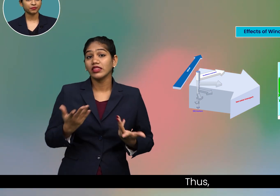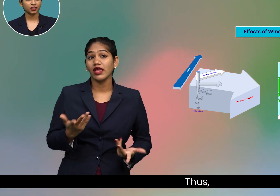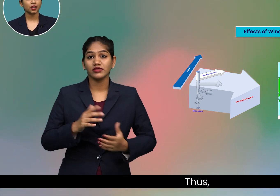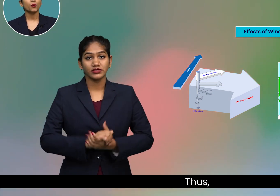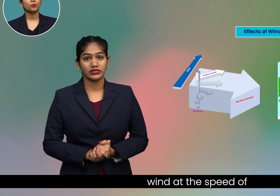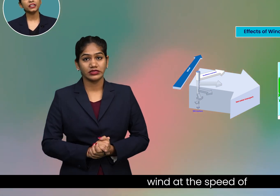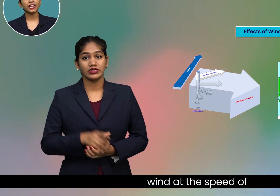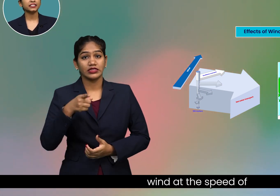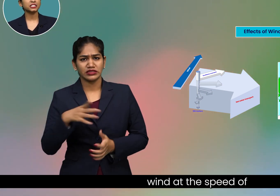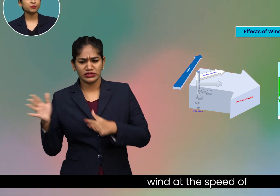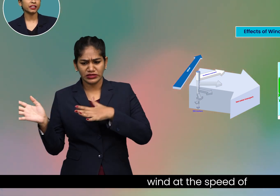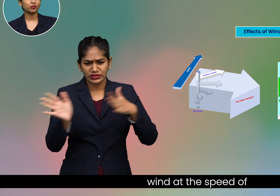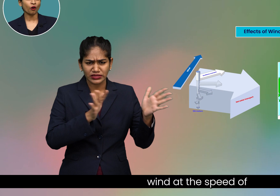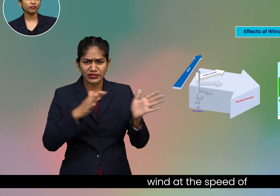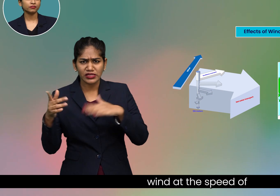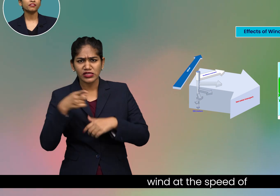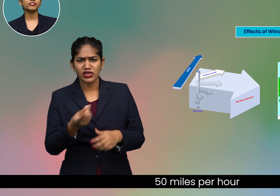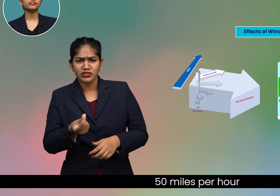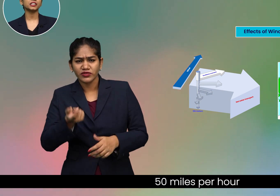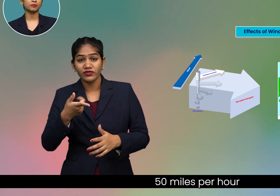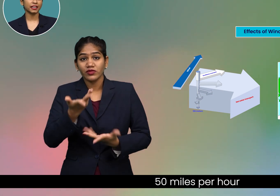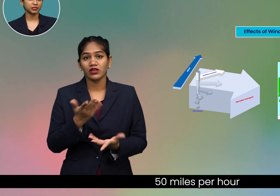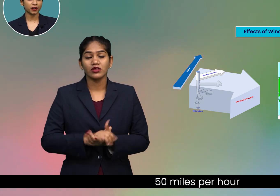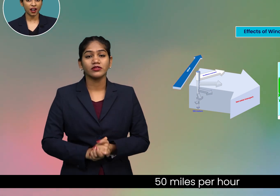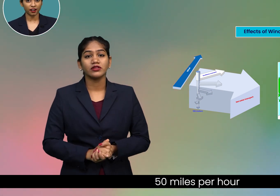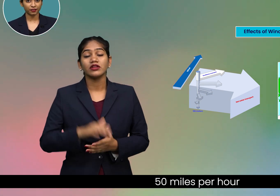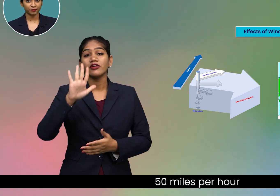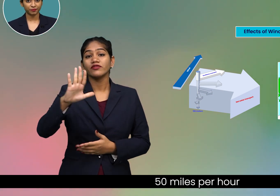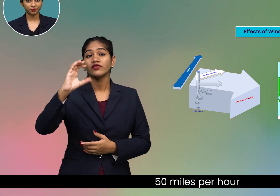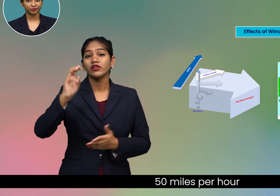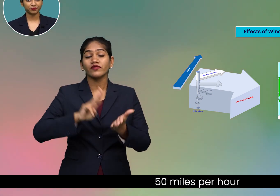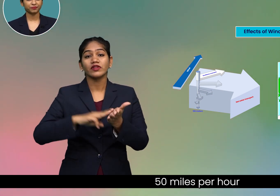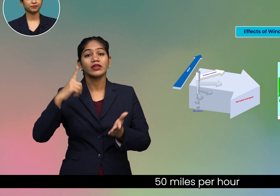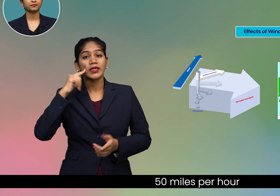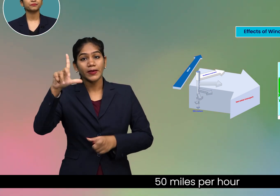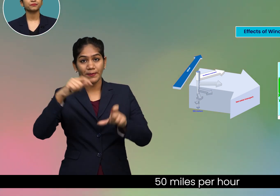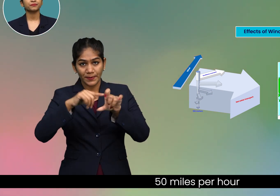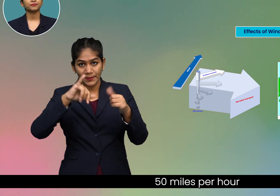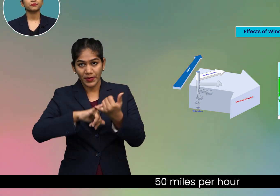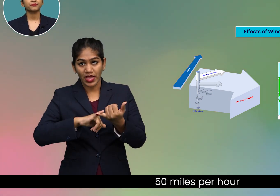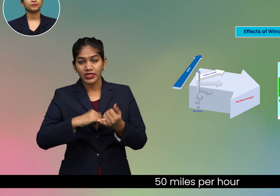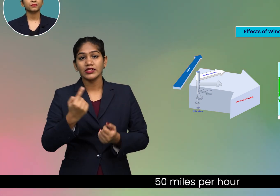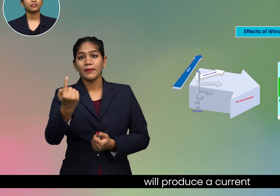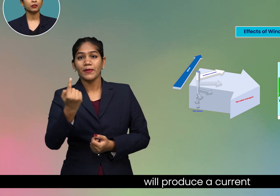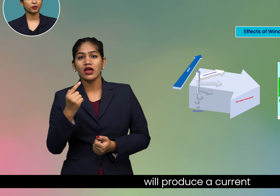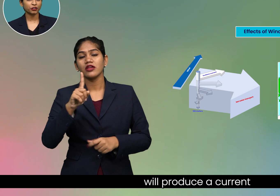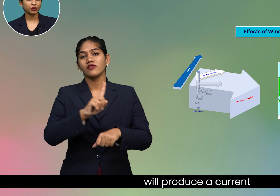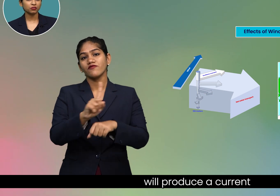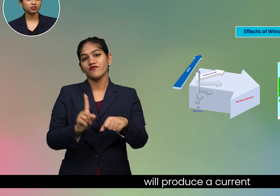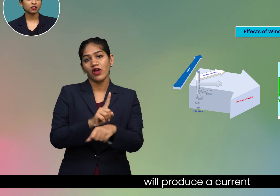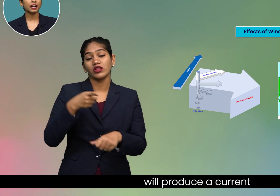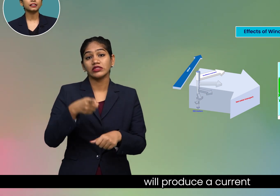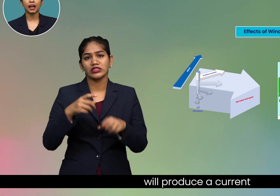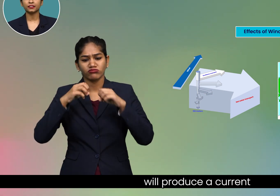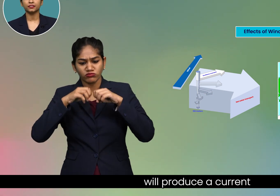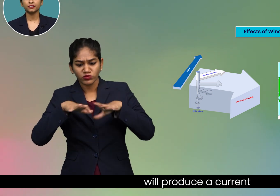Thus, wind at the speed of 50 miles per hour will